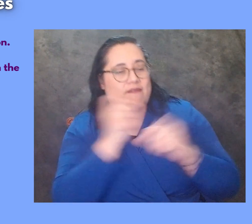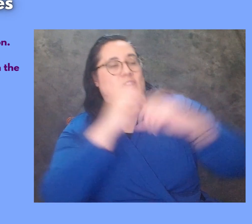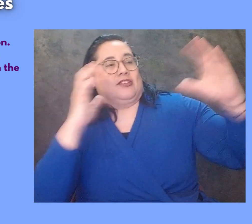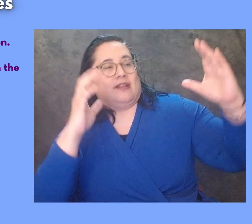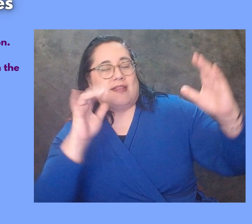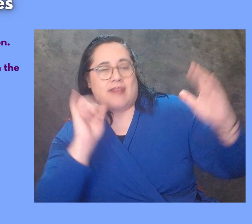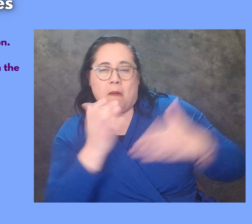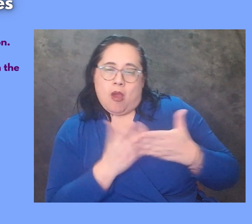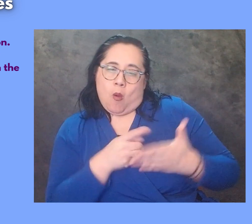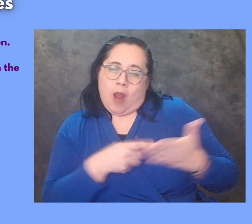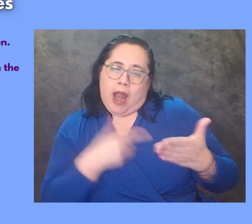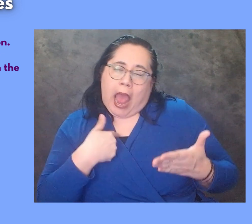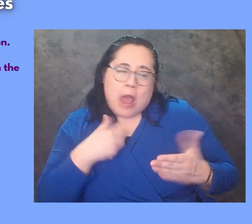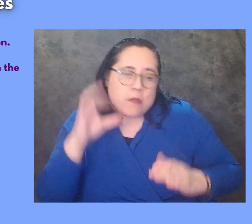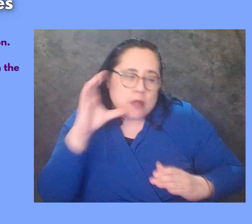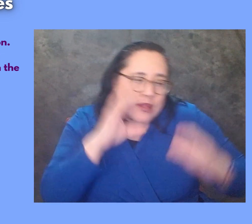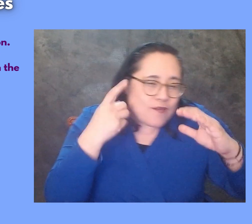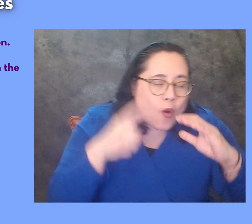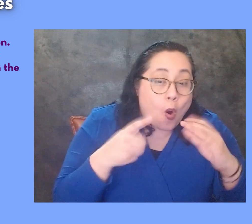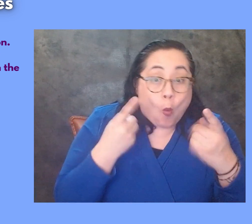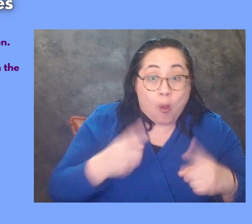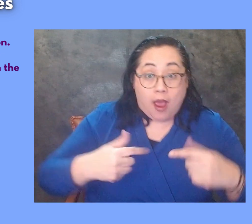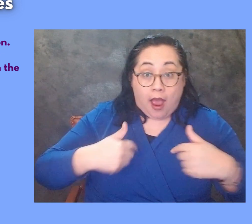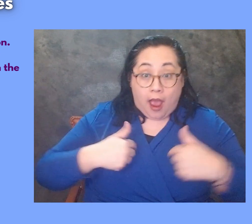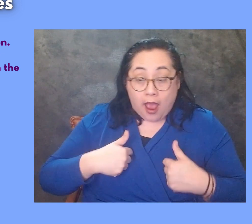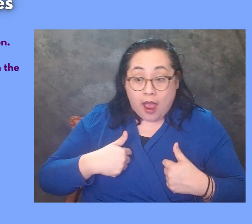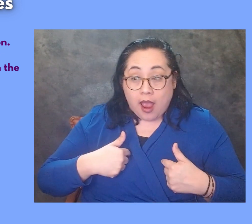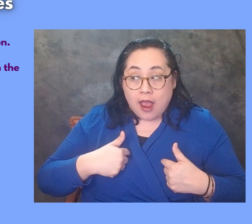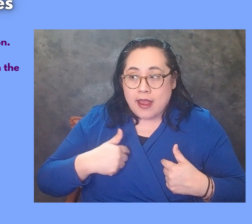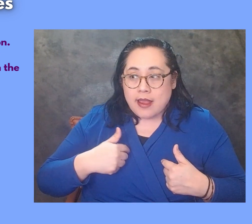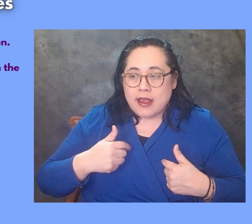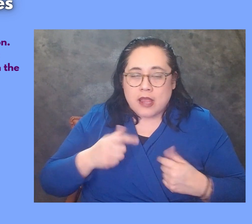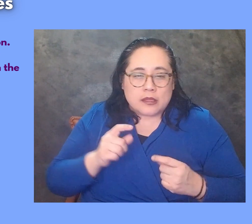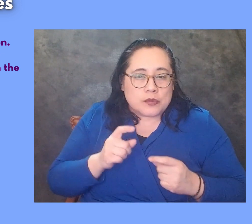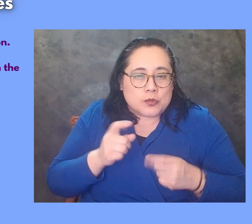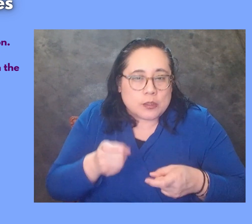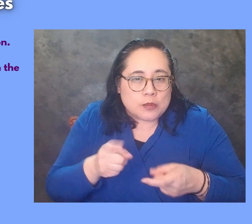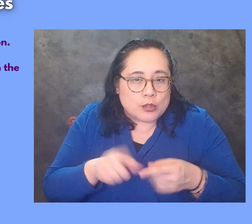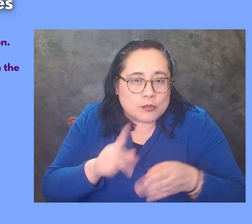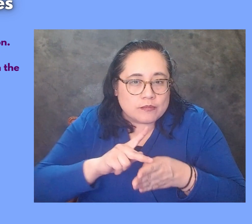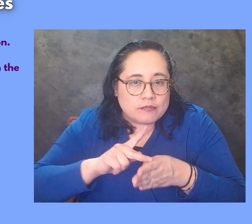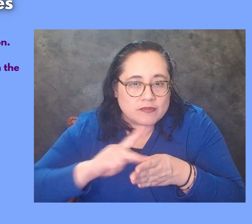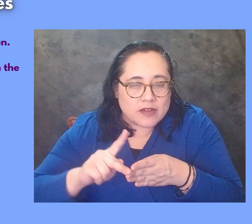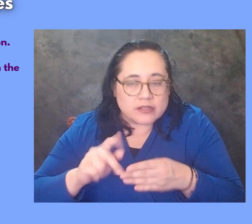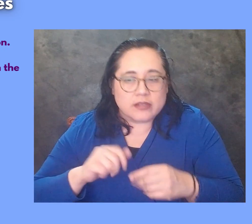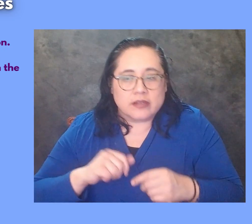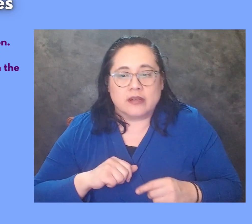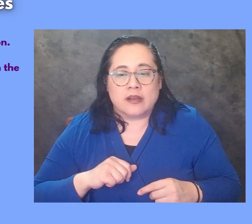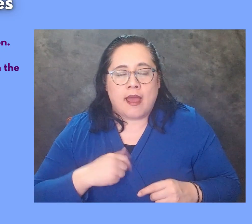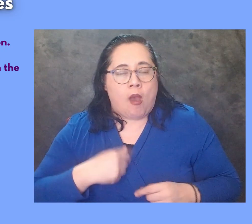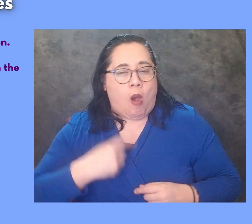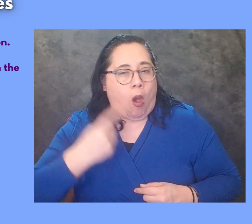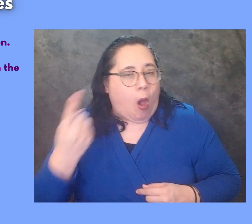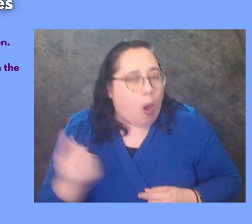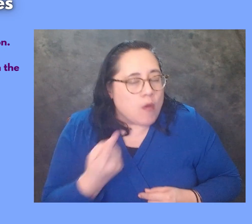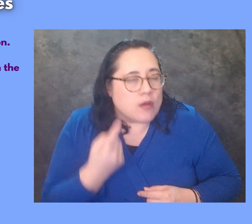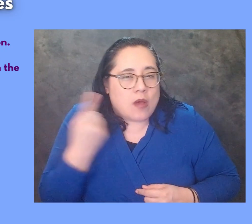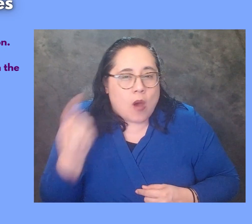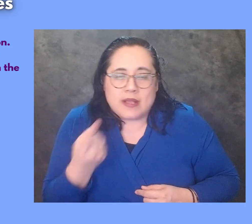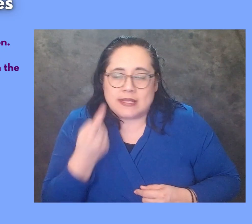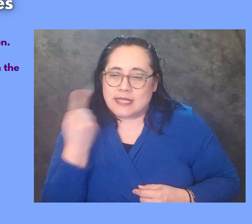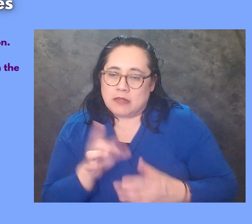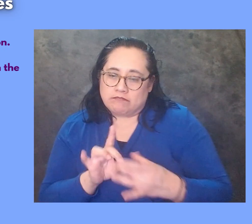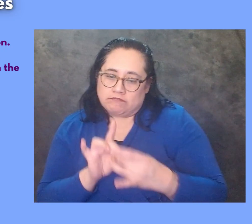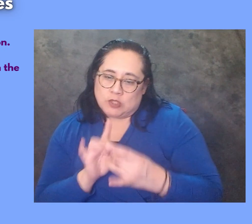really become a big part of my vision. It's what I'm looking for, and it's what I like to contribute to the profession.